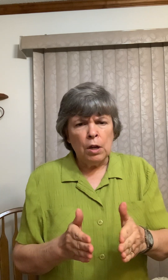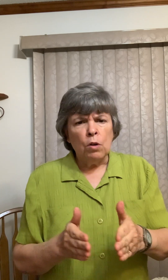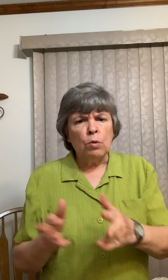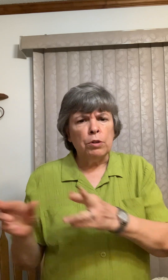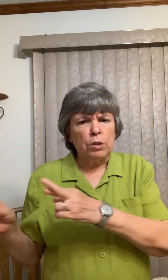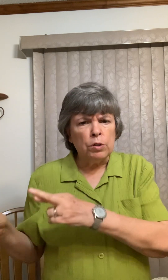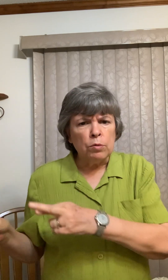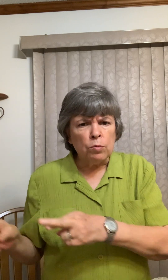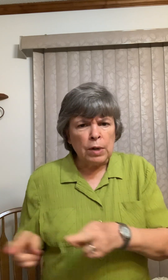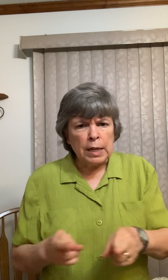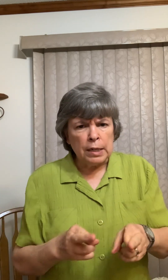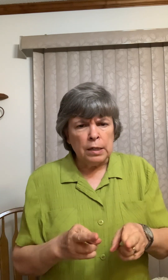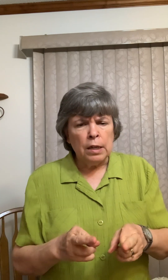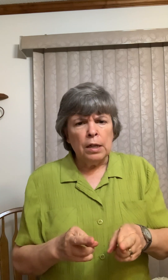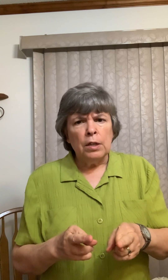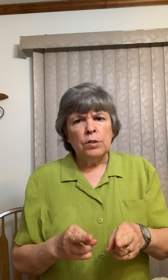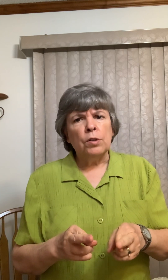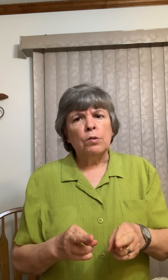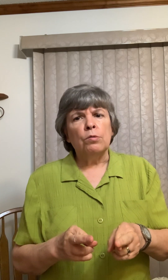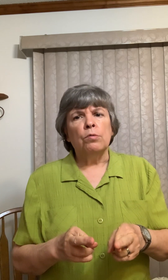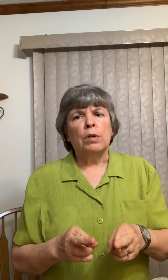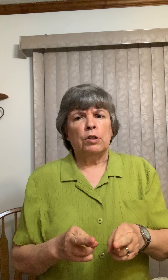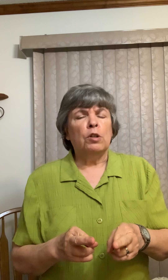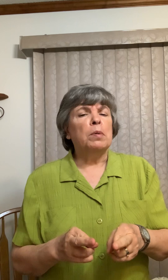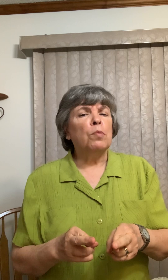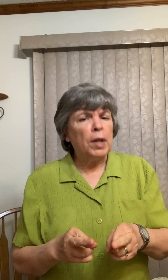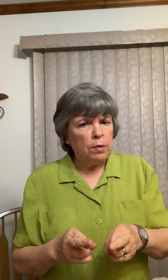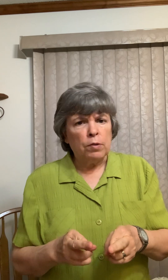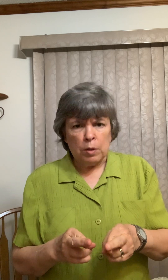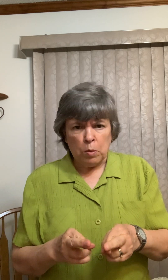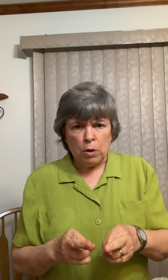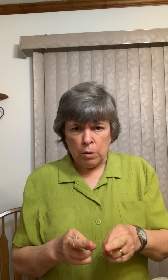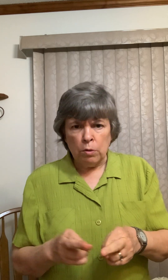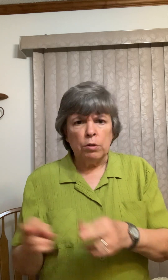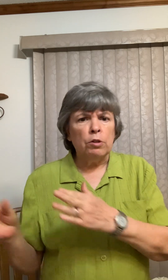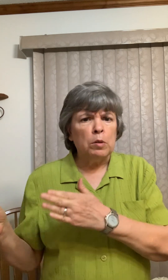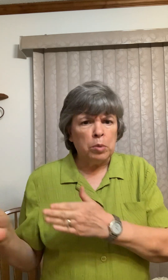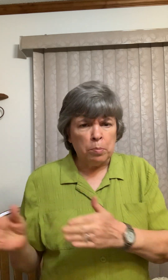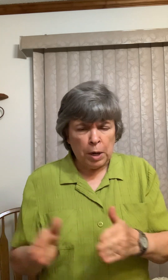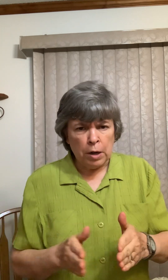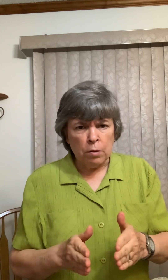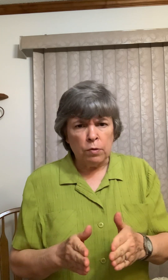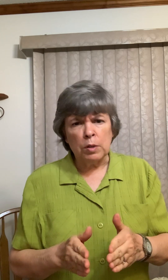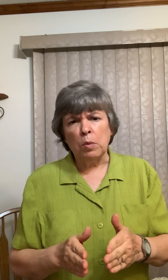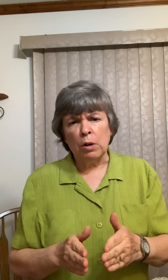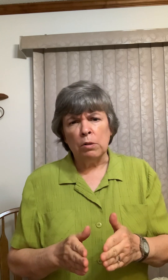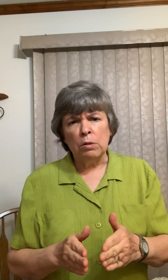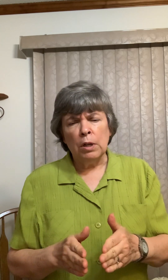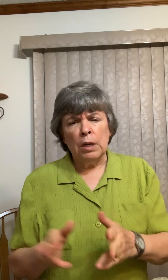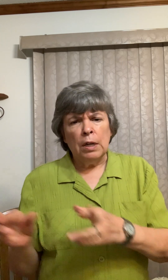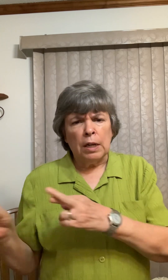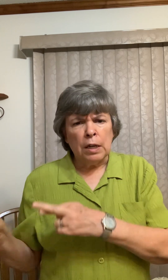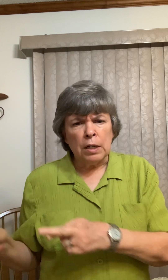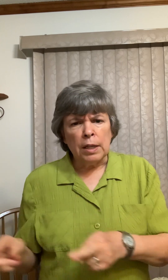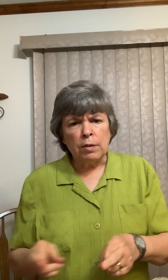Or you can do ready. So you could be ready for tomorrow, or you could prepare for tomorrow. I kind of like